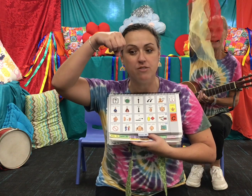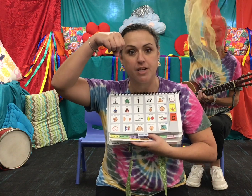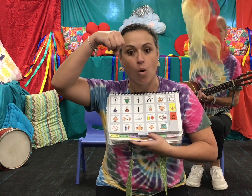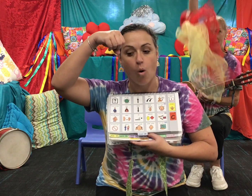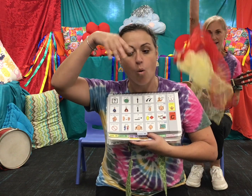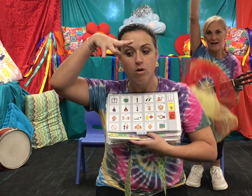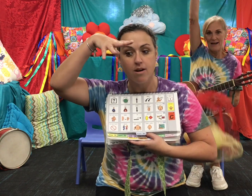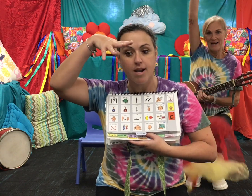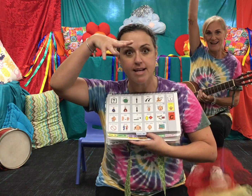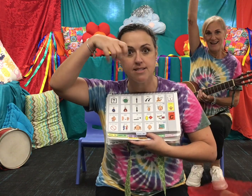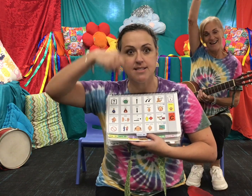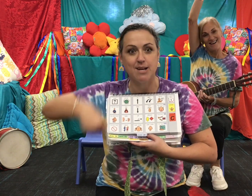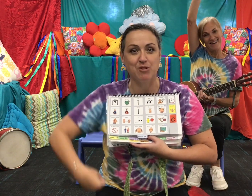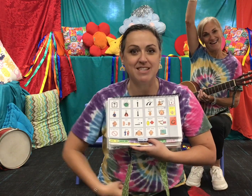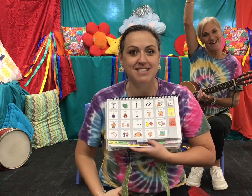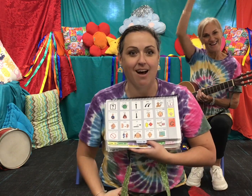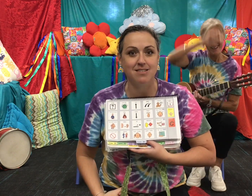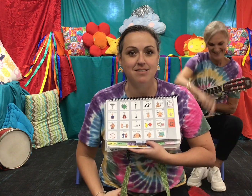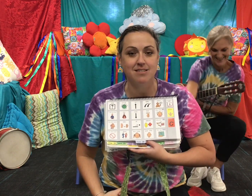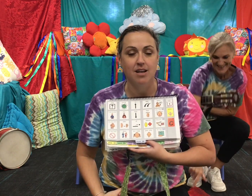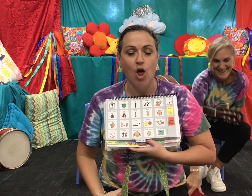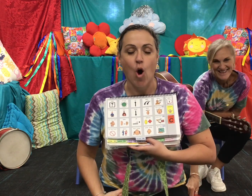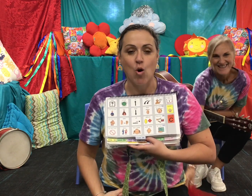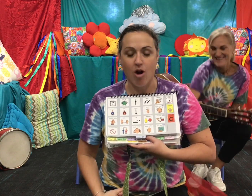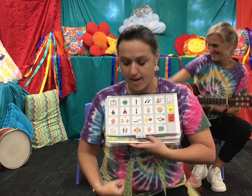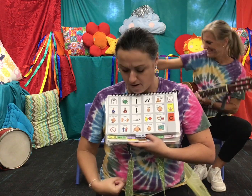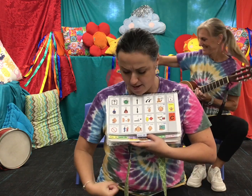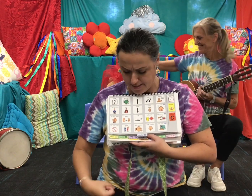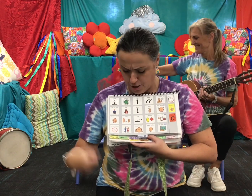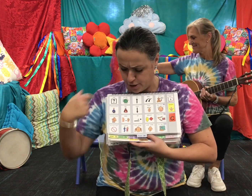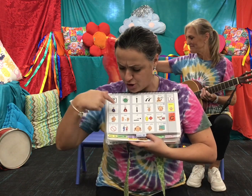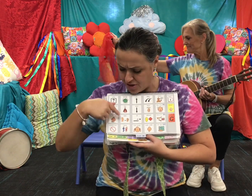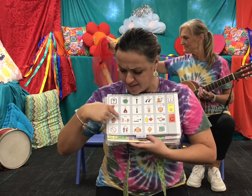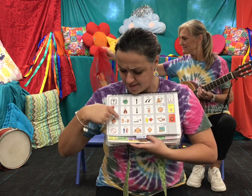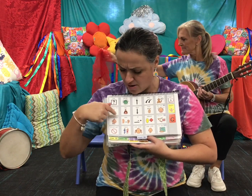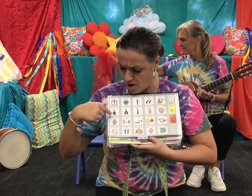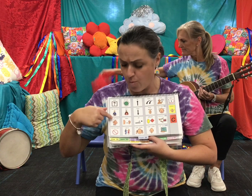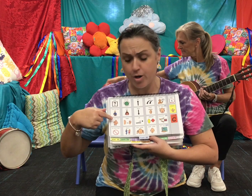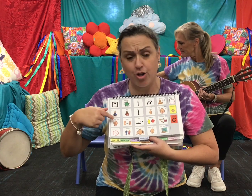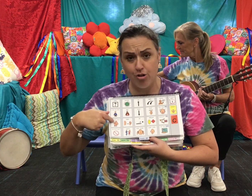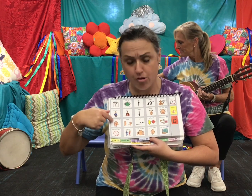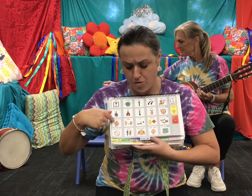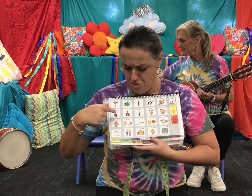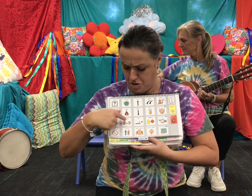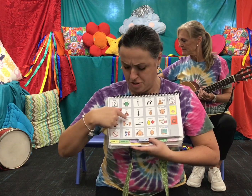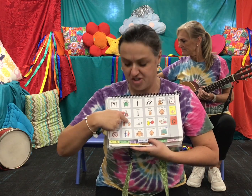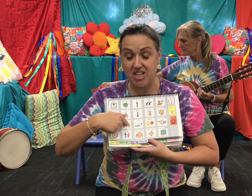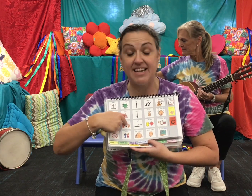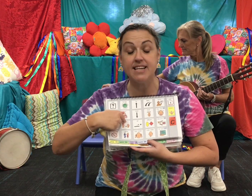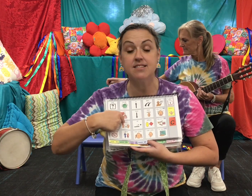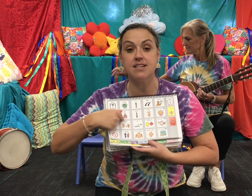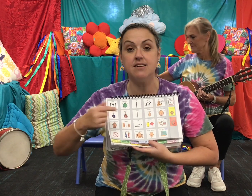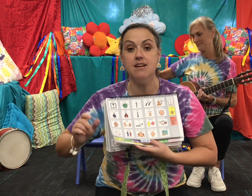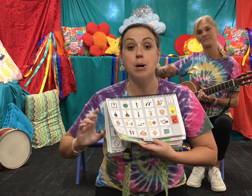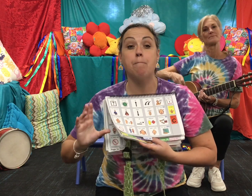it and see what it does. All right, guys, so this song, I want you to listen, but